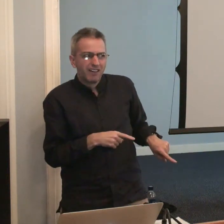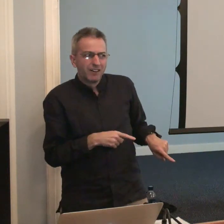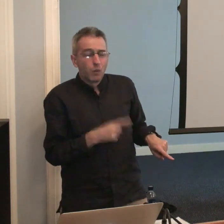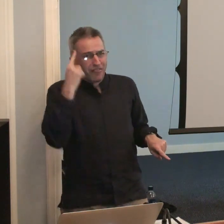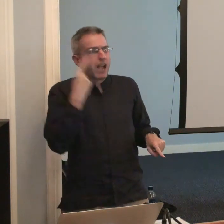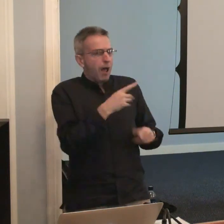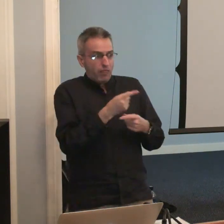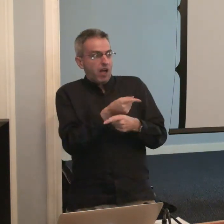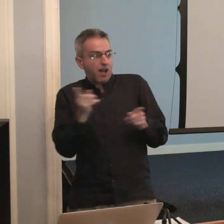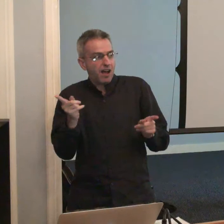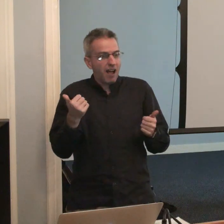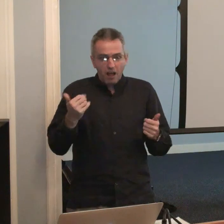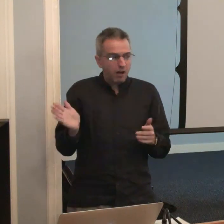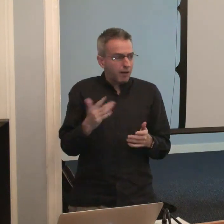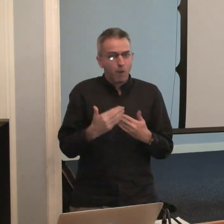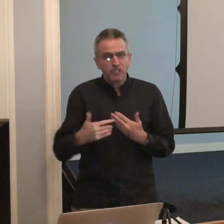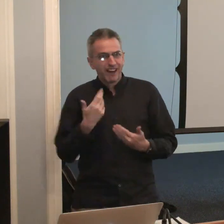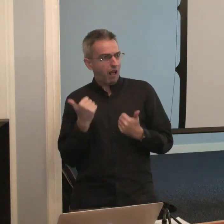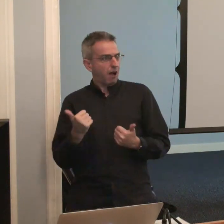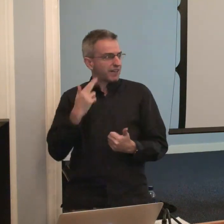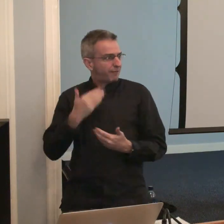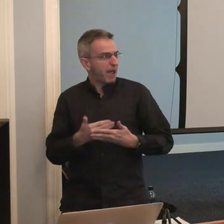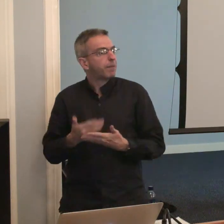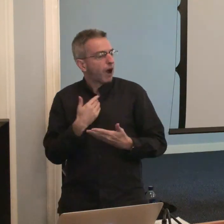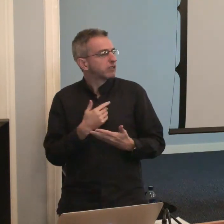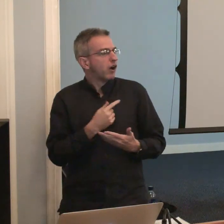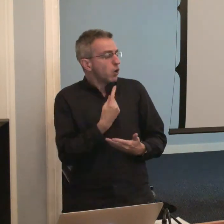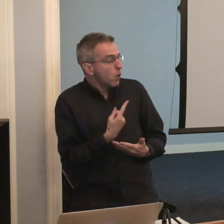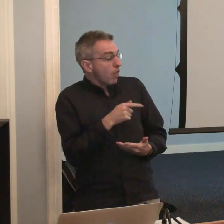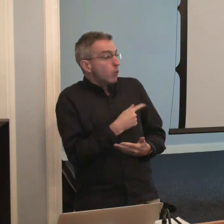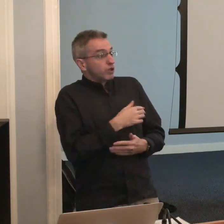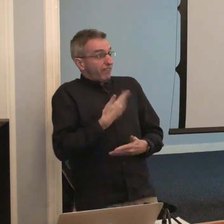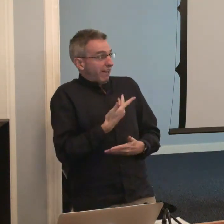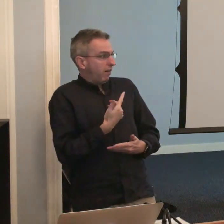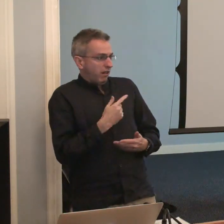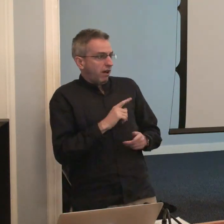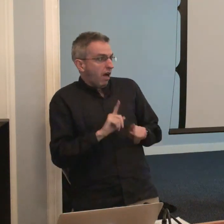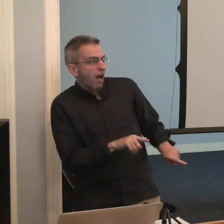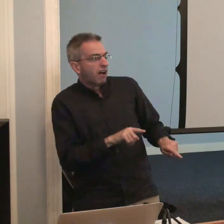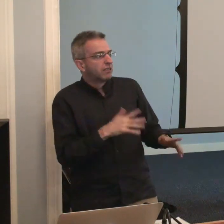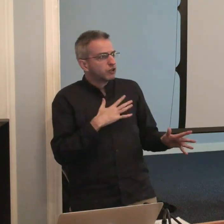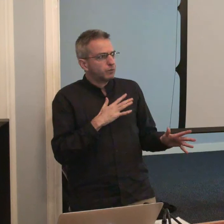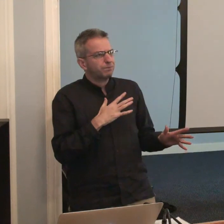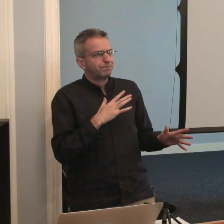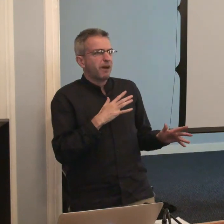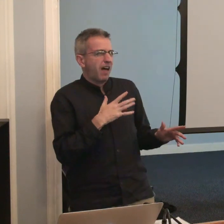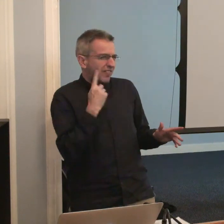area that we can't ignore. We have to still bear that in mind, you know, that people are concerned about their baby because of these societal